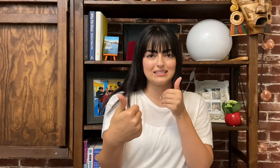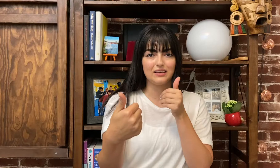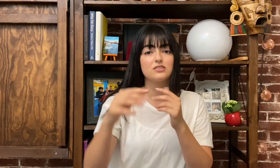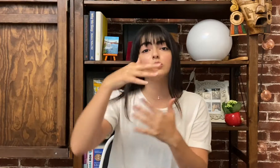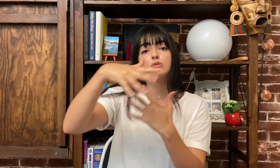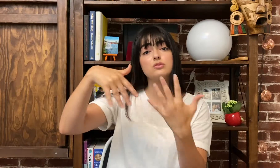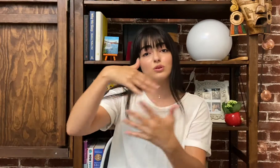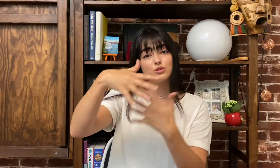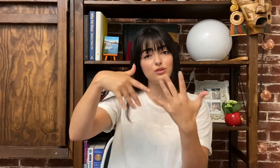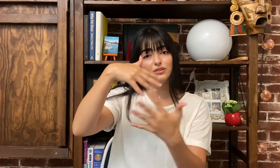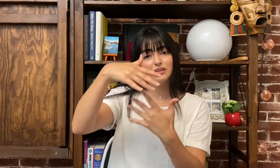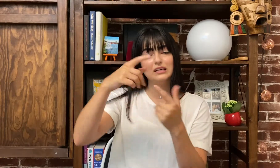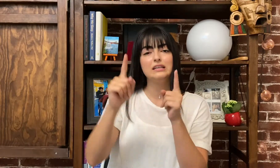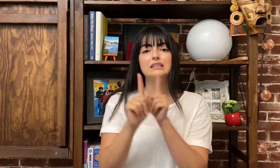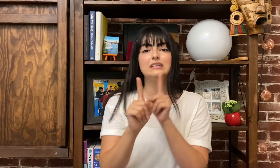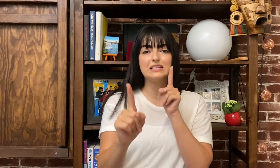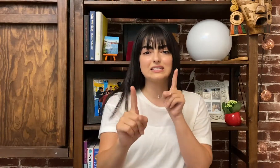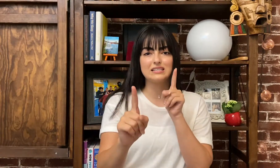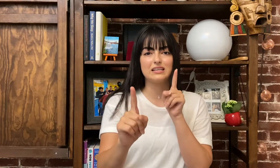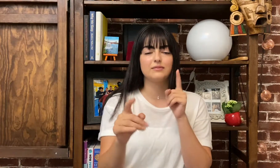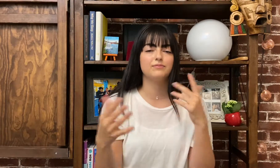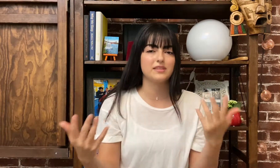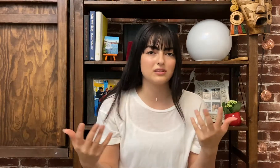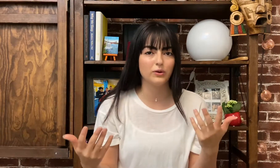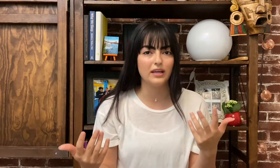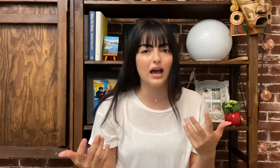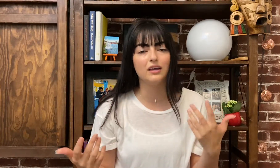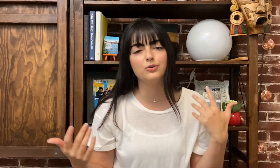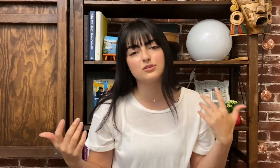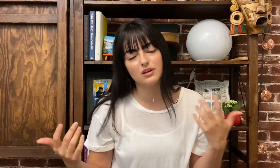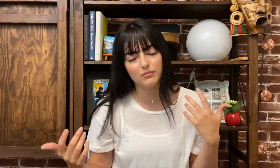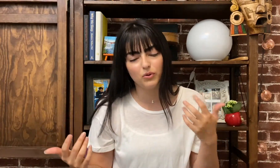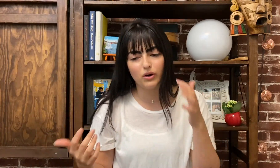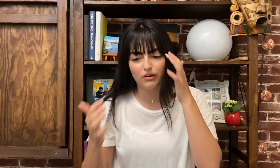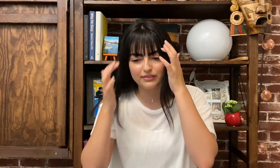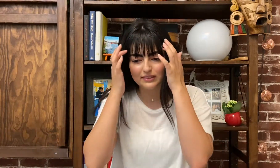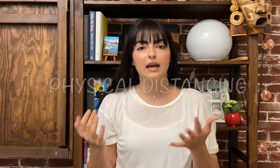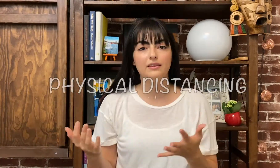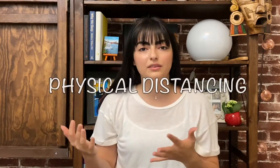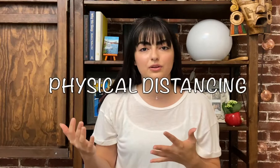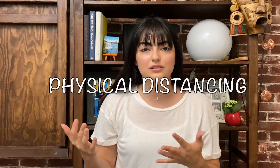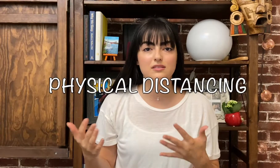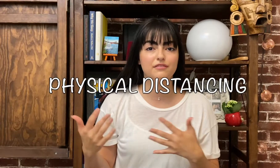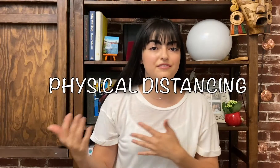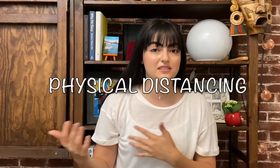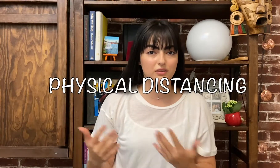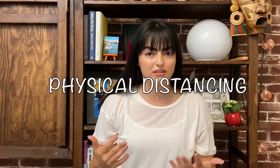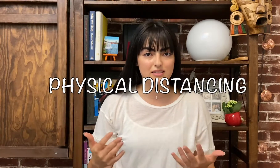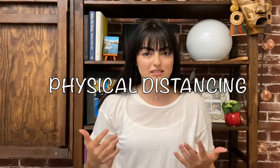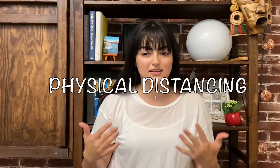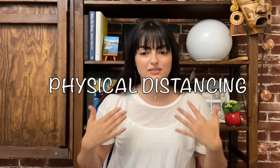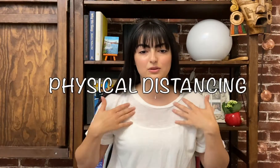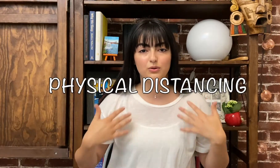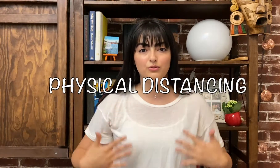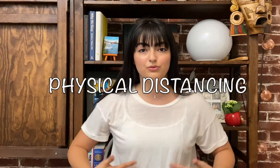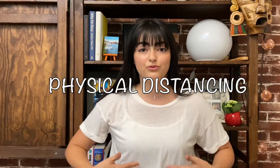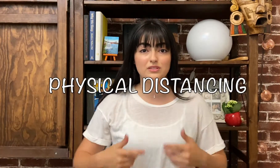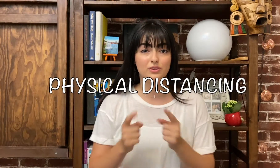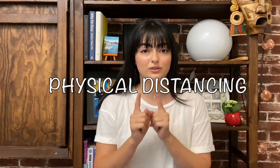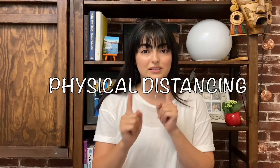So social distancing. This is the one that I use more often. And then there's physical distancing. So physical